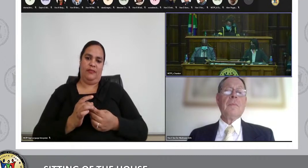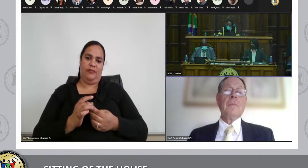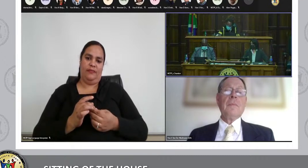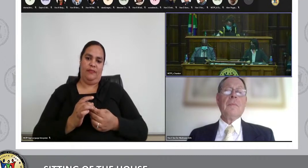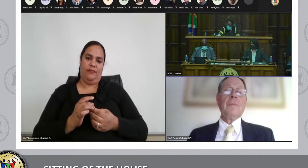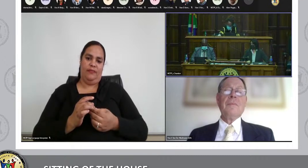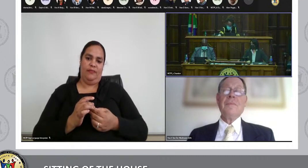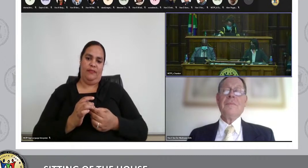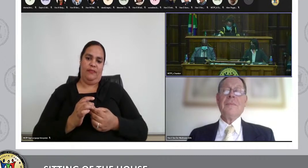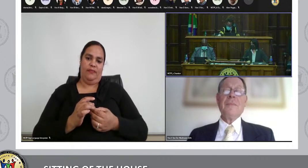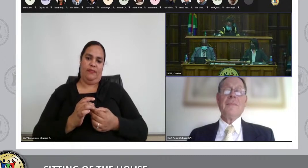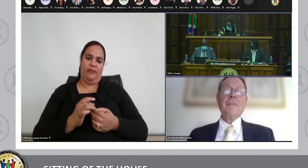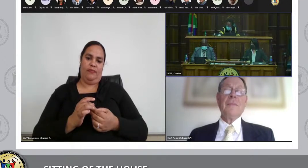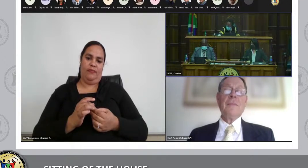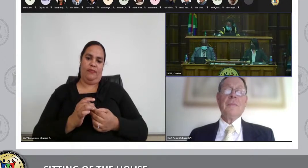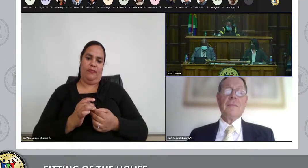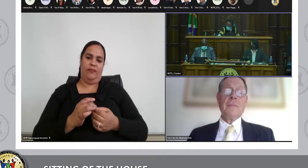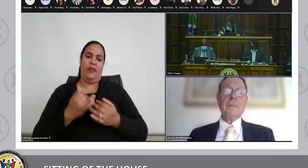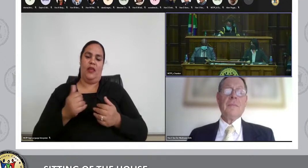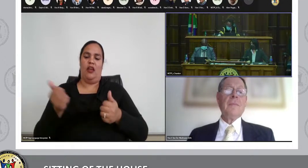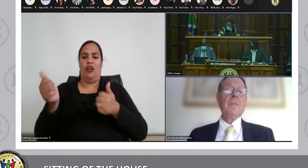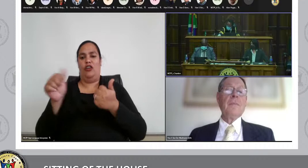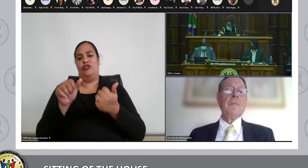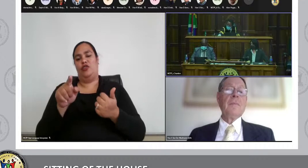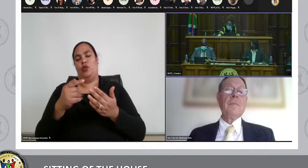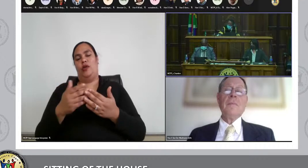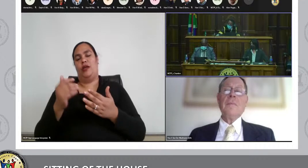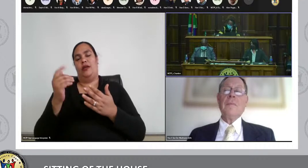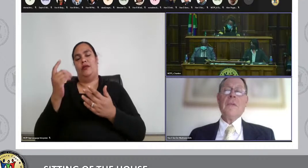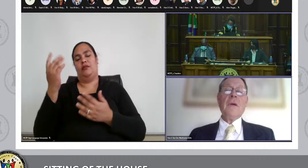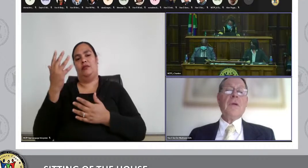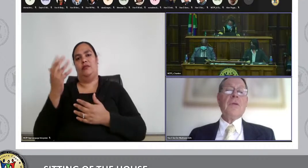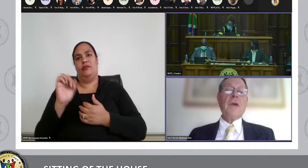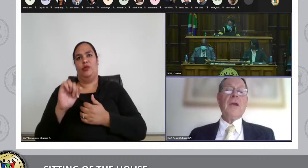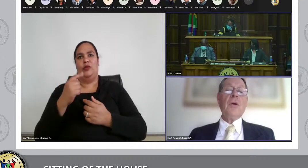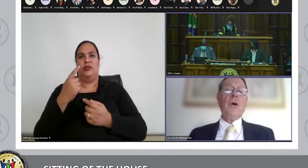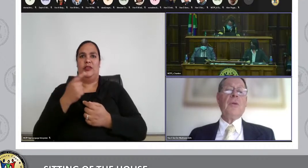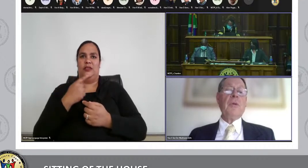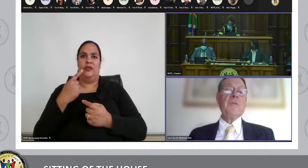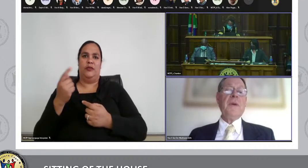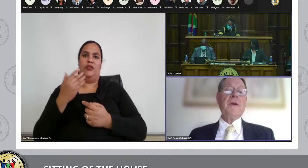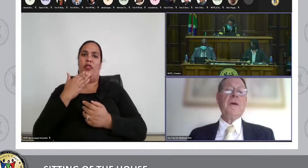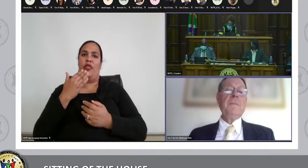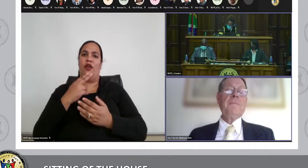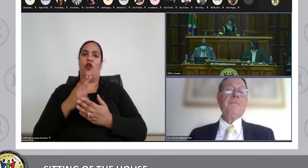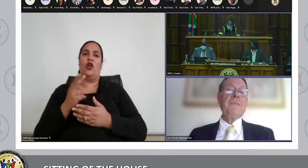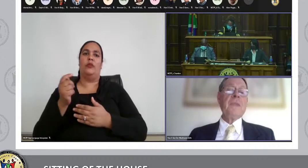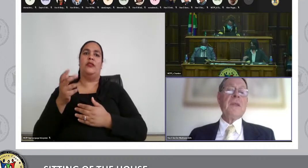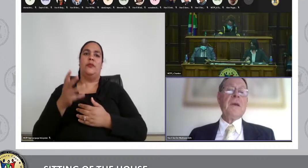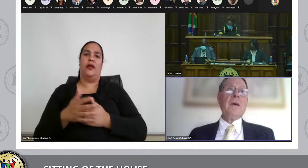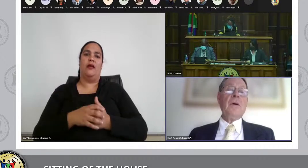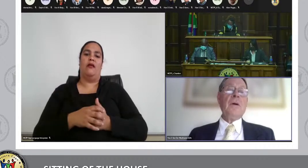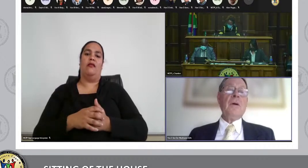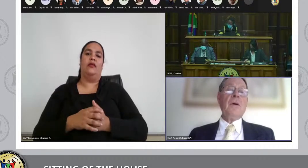Westhuizen. It's now your turn to address the House. Thank you, Honorable Speaker.